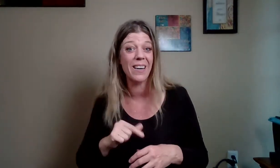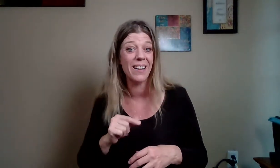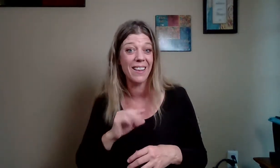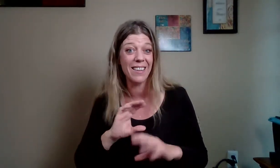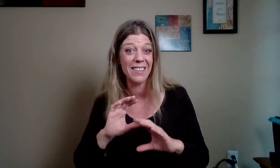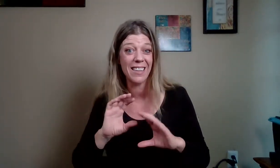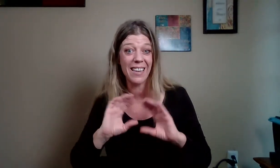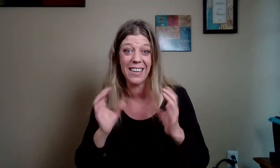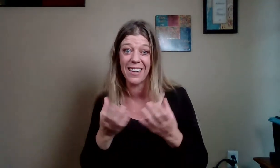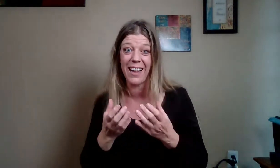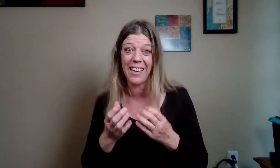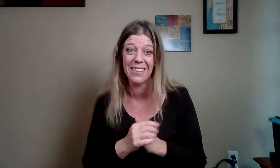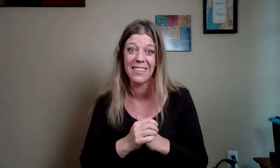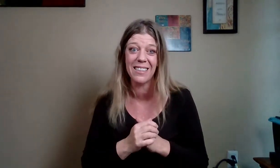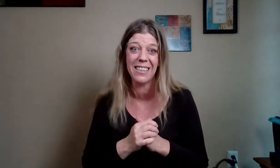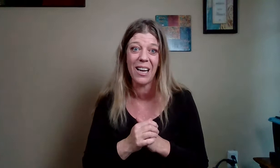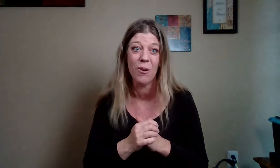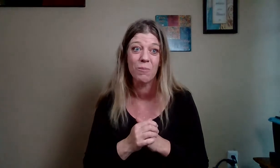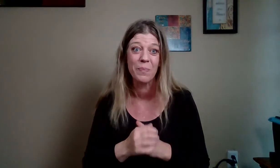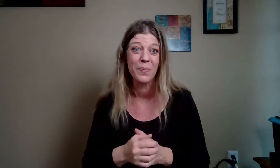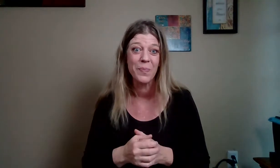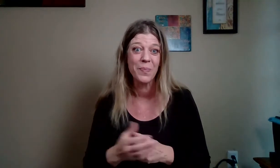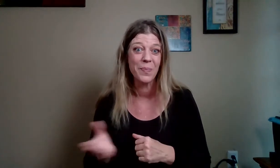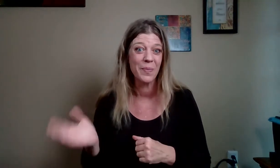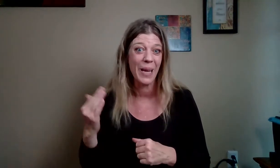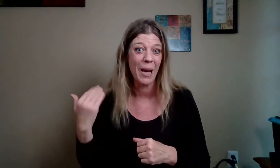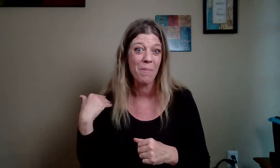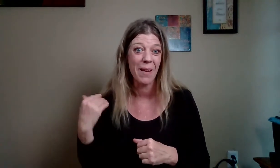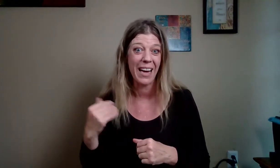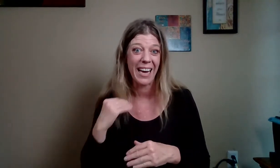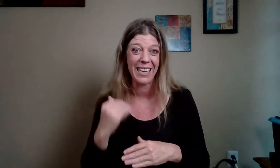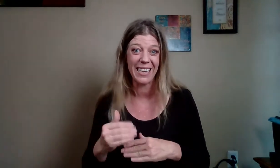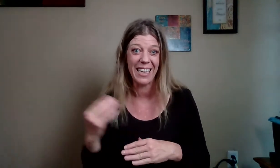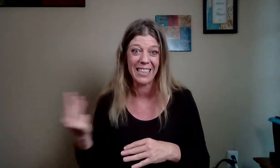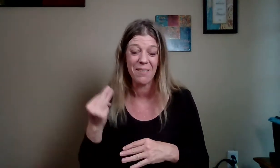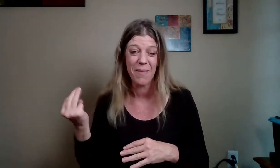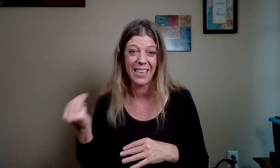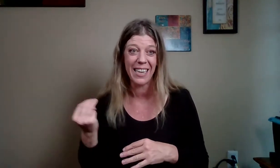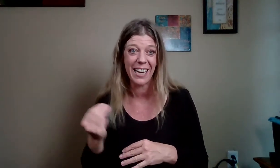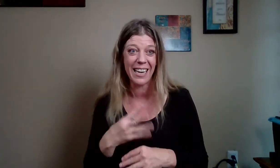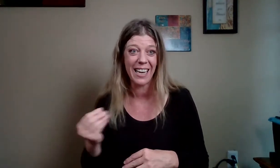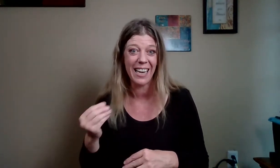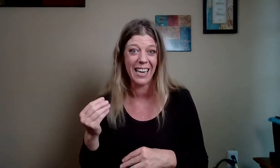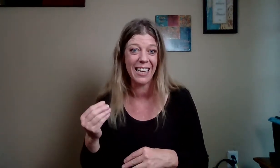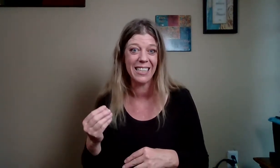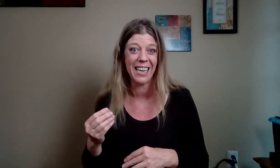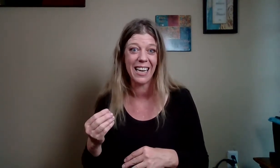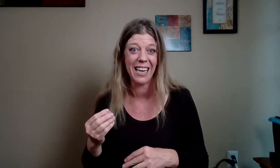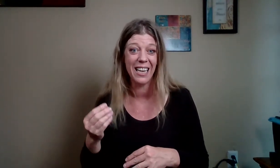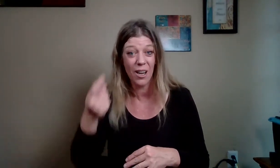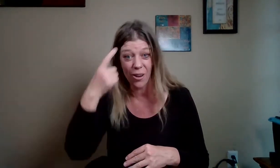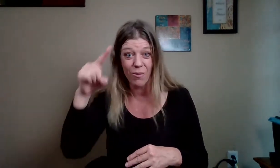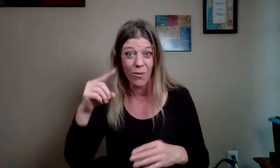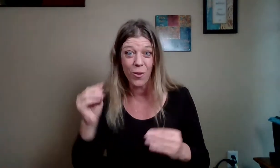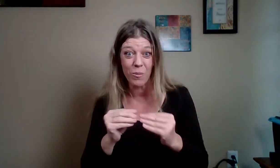for this class. So come back next Monday and for